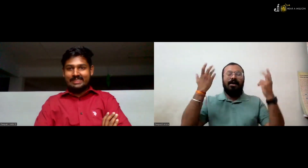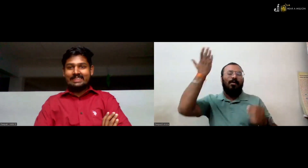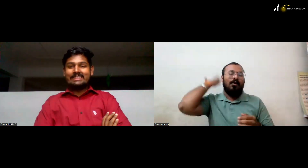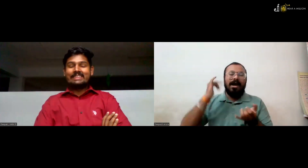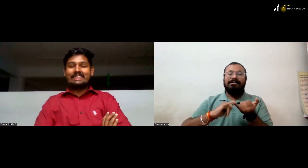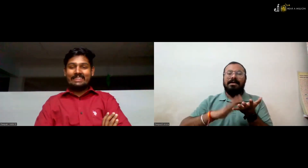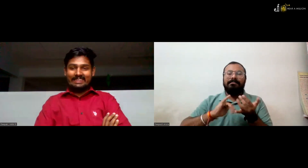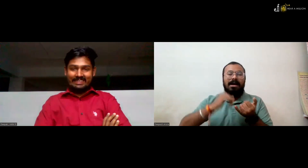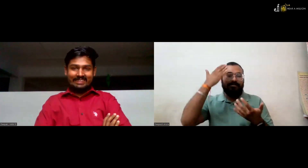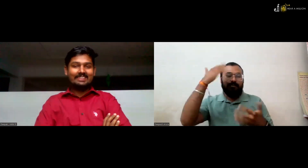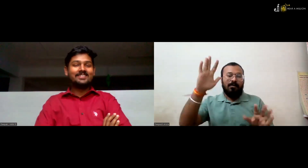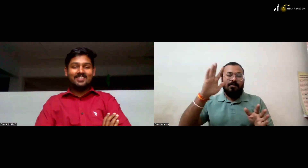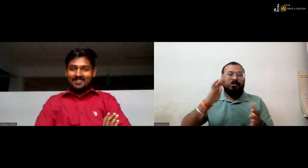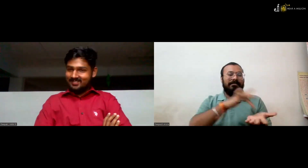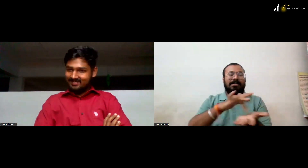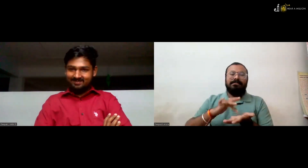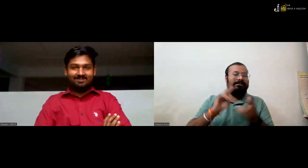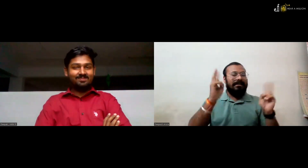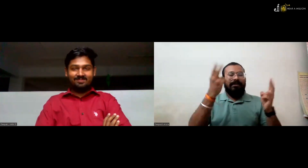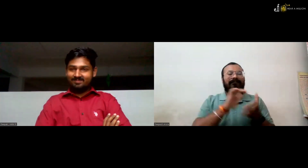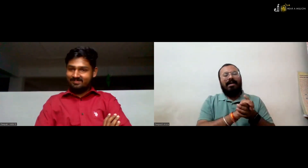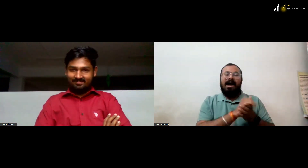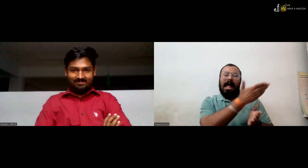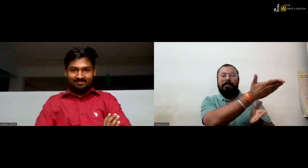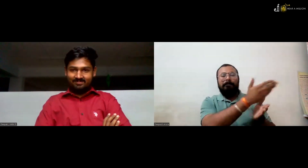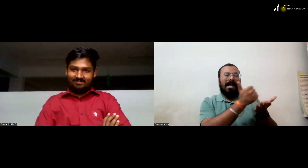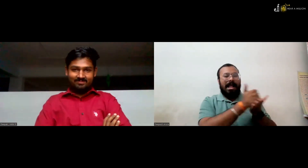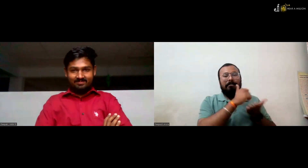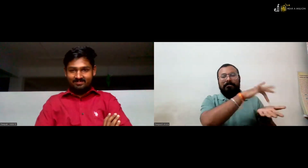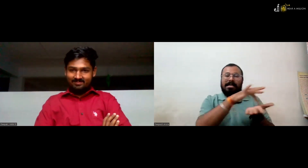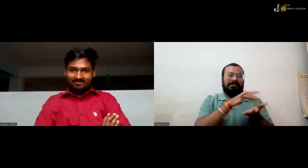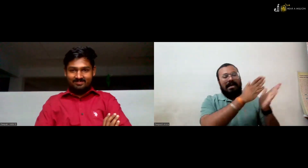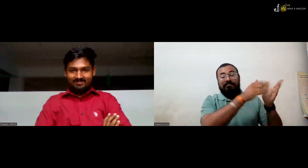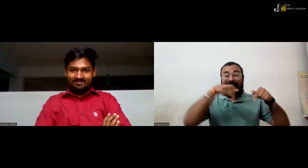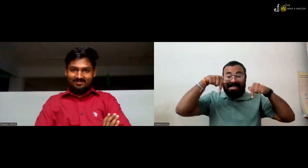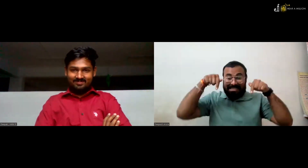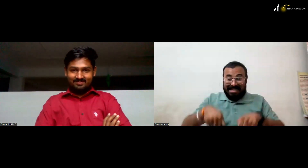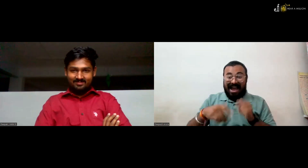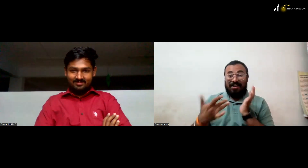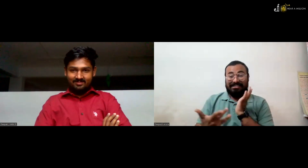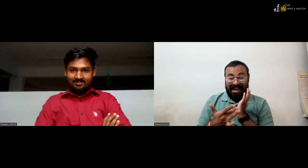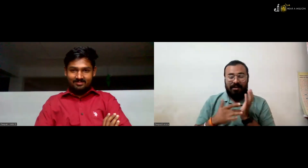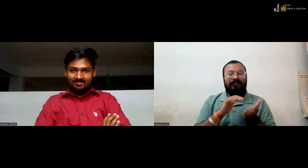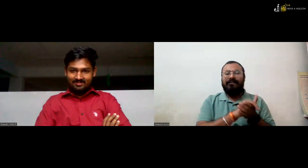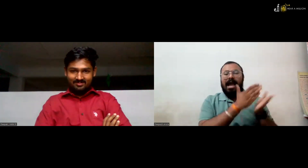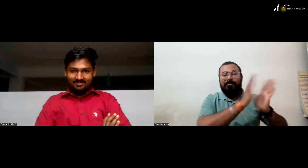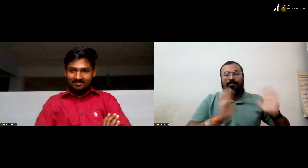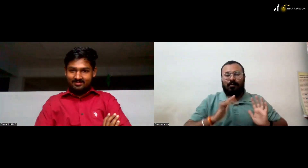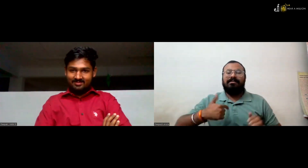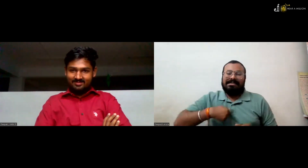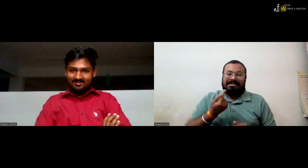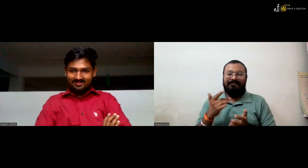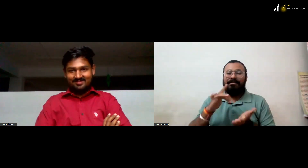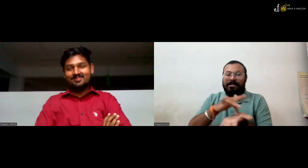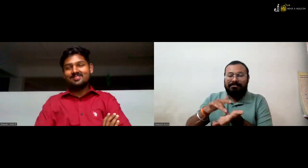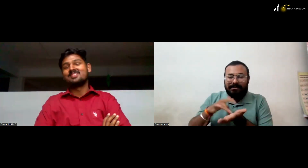felt that on the solo trip, it's kind of good experience, a unique experience. And with the locations, my